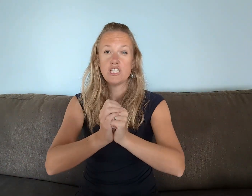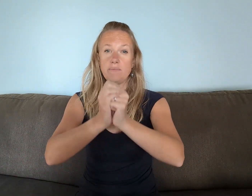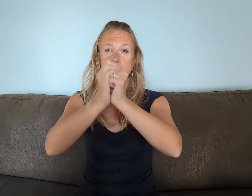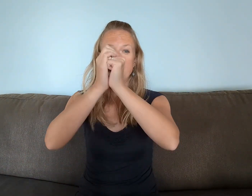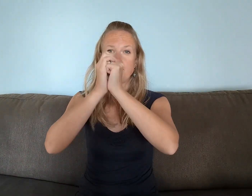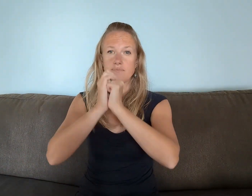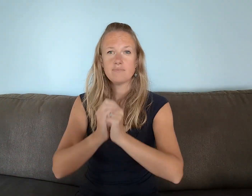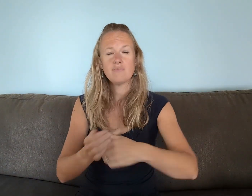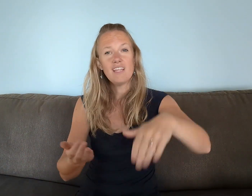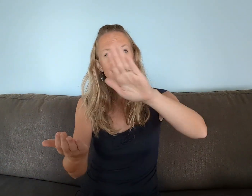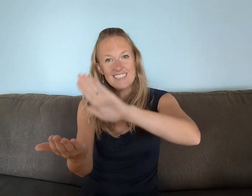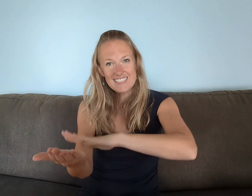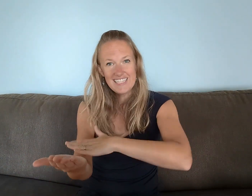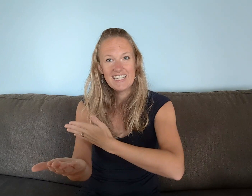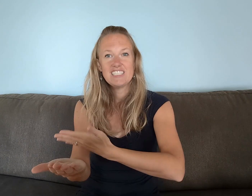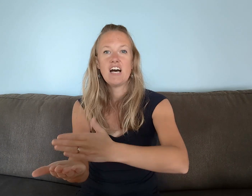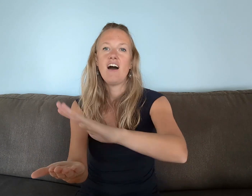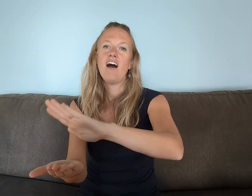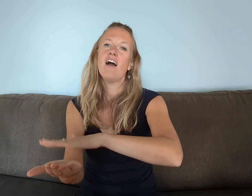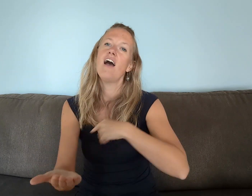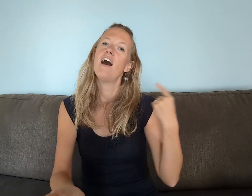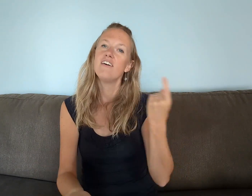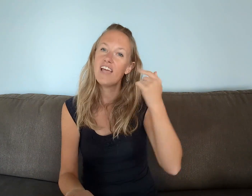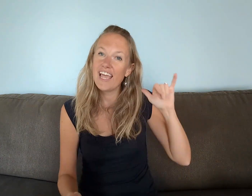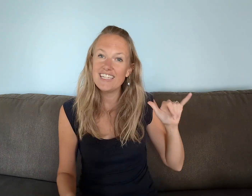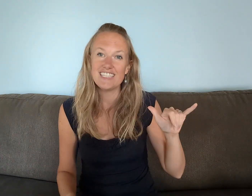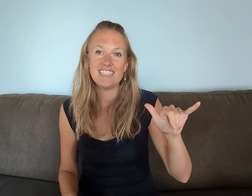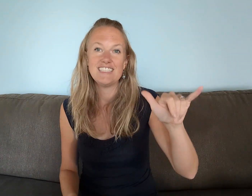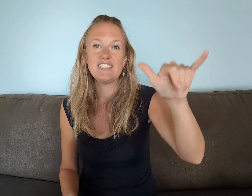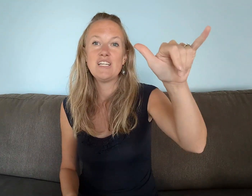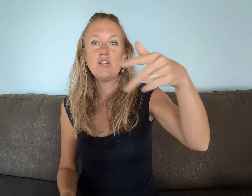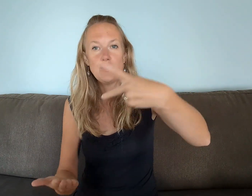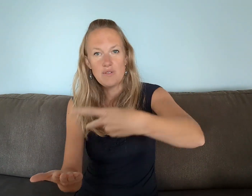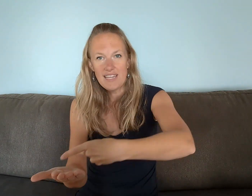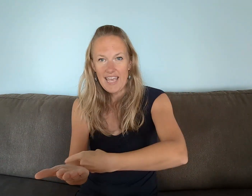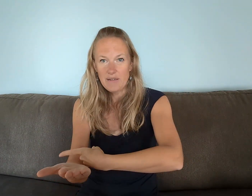worship to sing a song of ages to the Lamb,